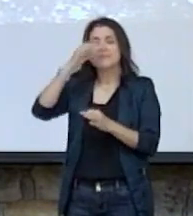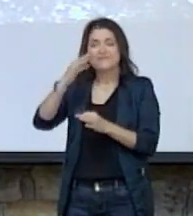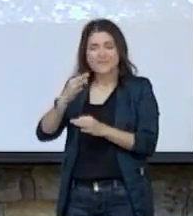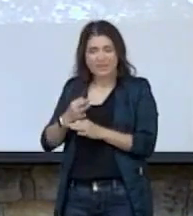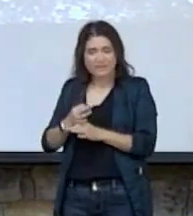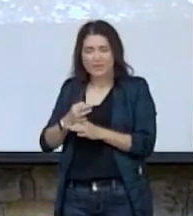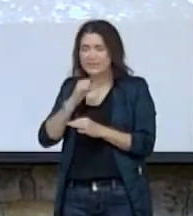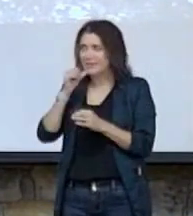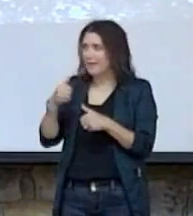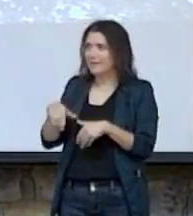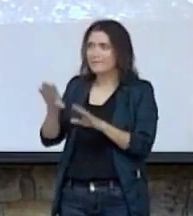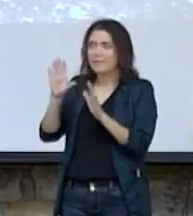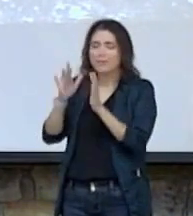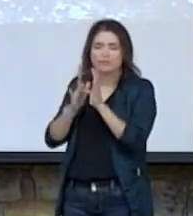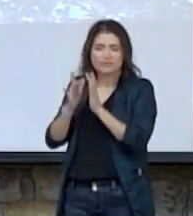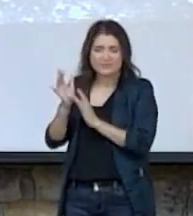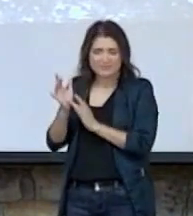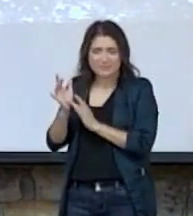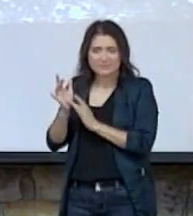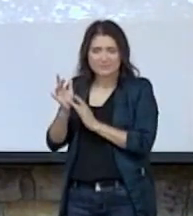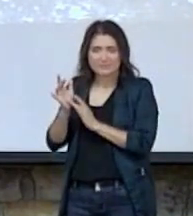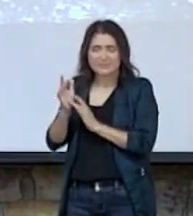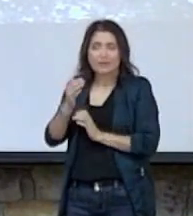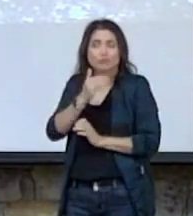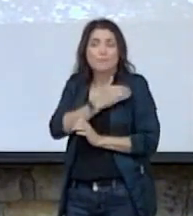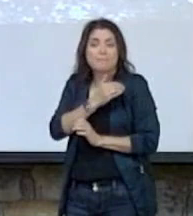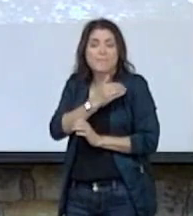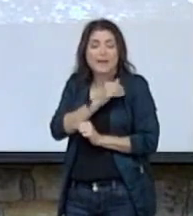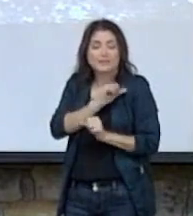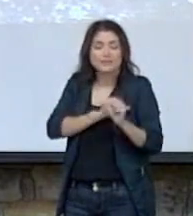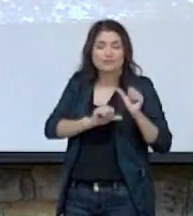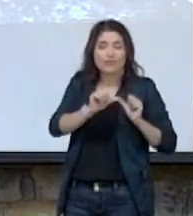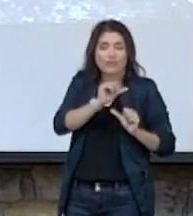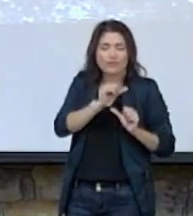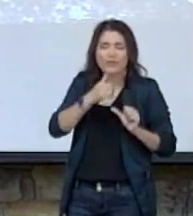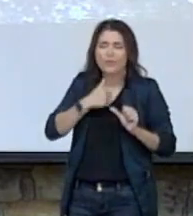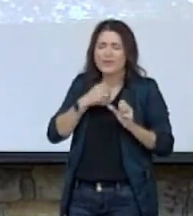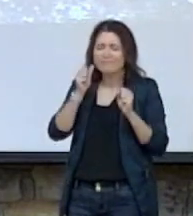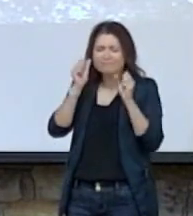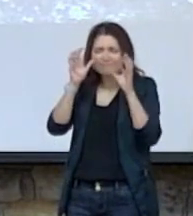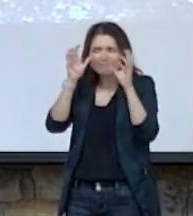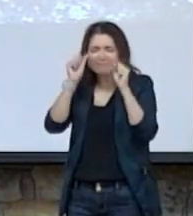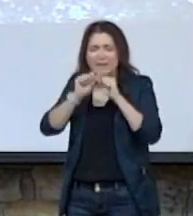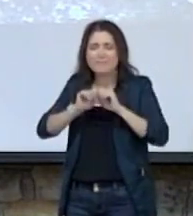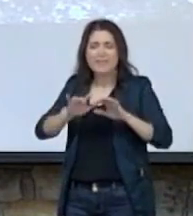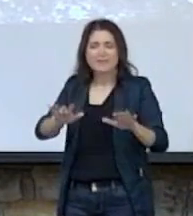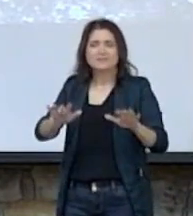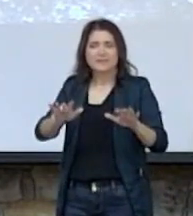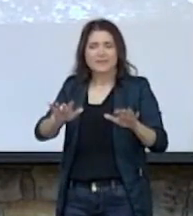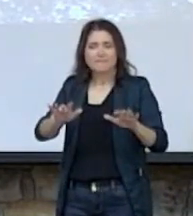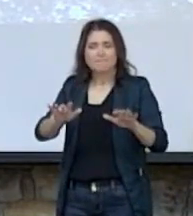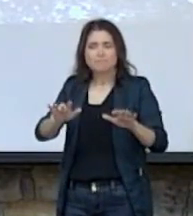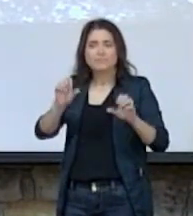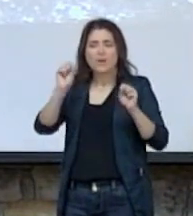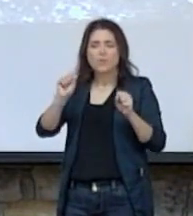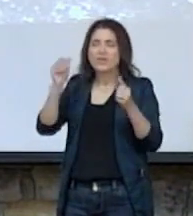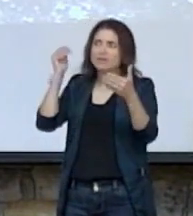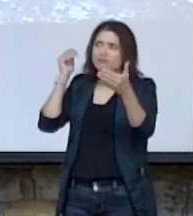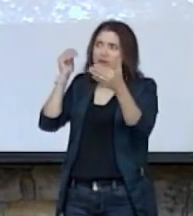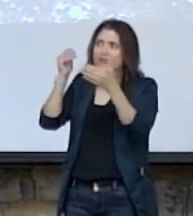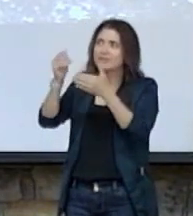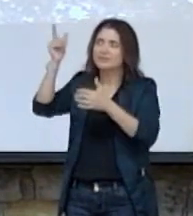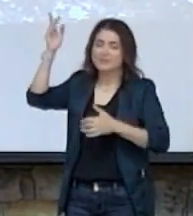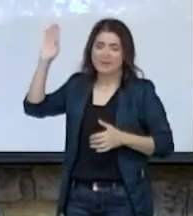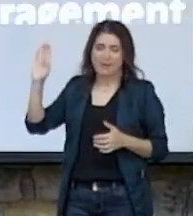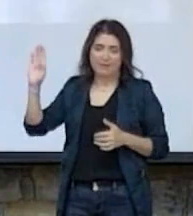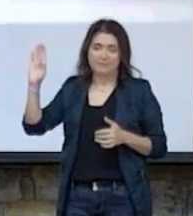to not give up on Jesus, and remind each other that we have this incredible blessing of being able to draw near to